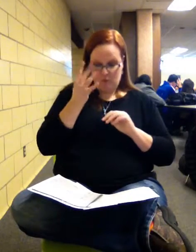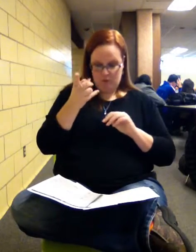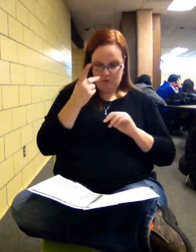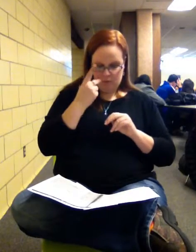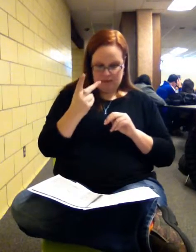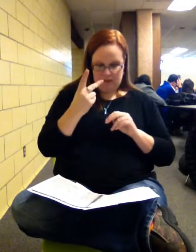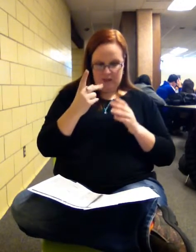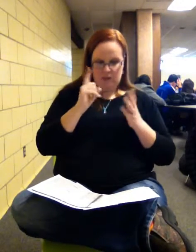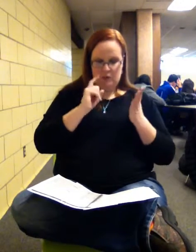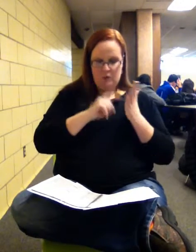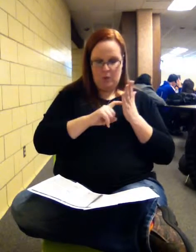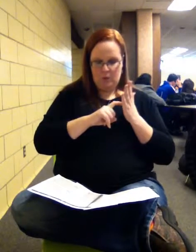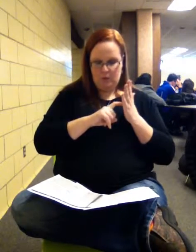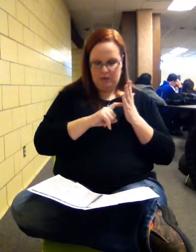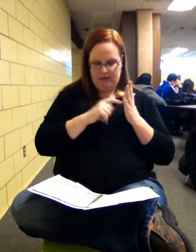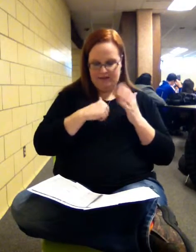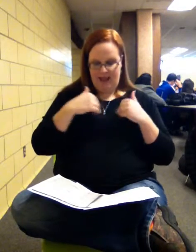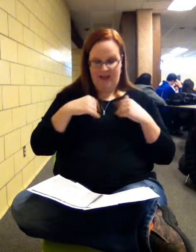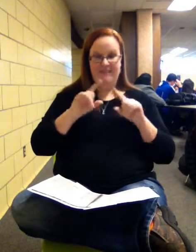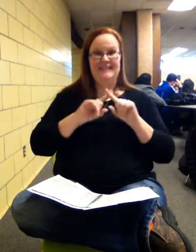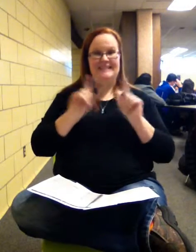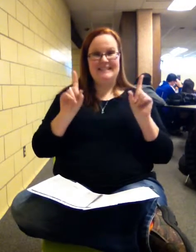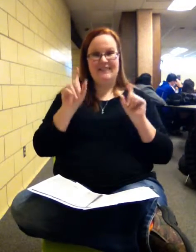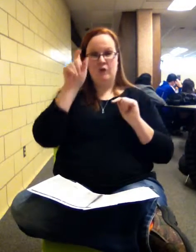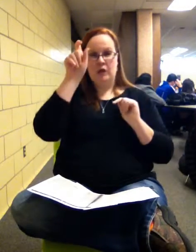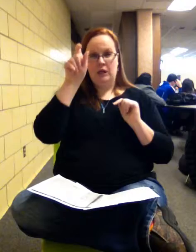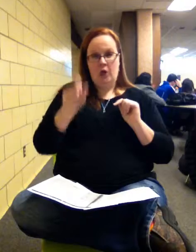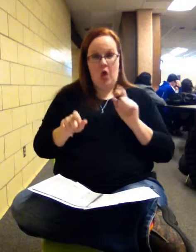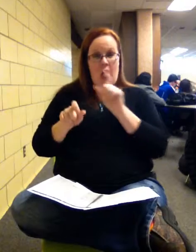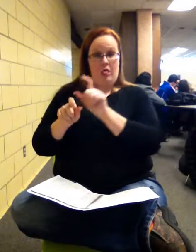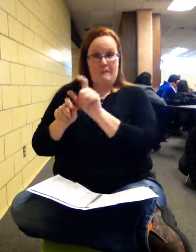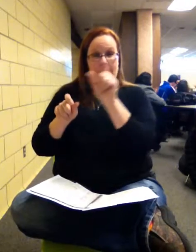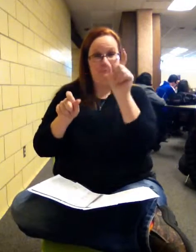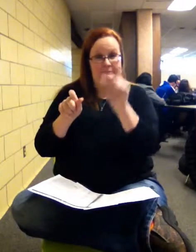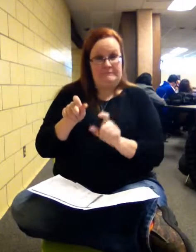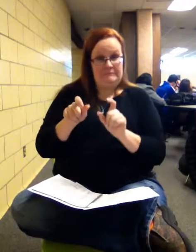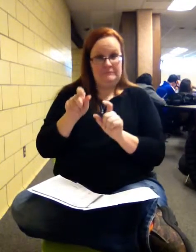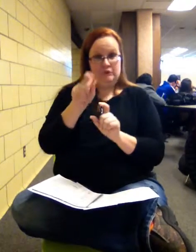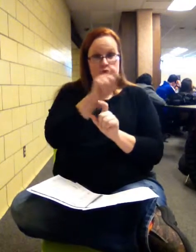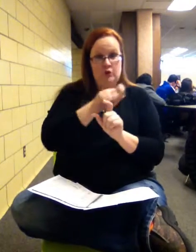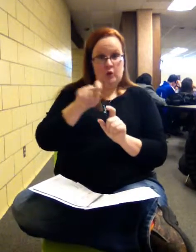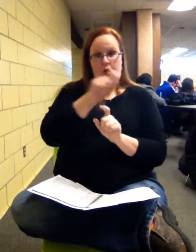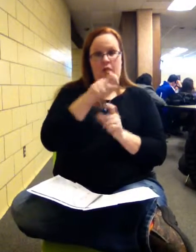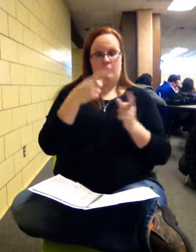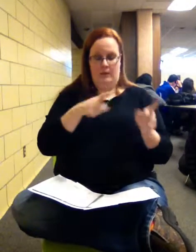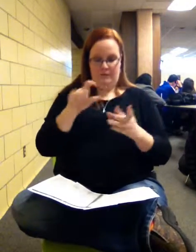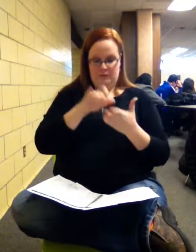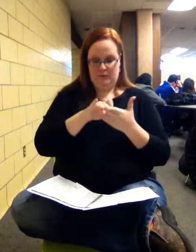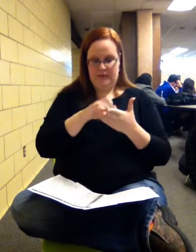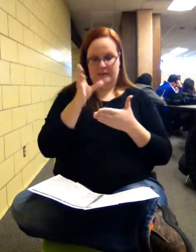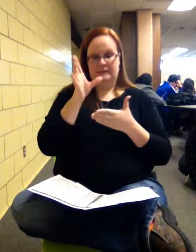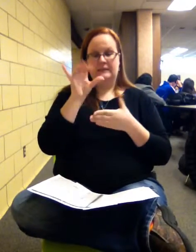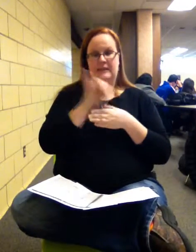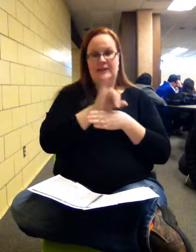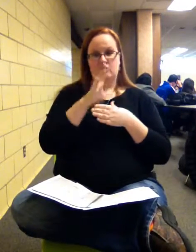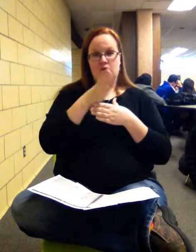going to a different little column to circle that number. See, what's happening with number 4 is the industry average, they're doing a turn, they're